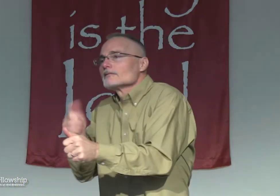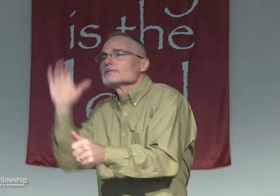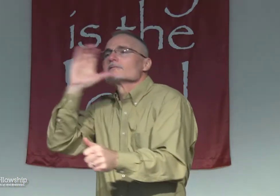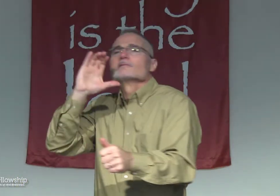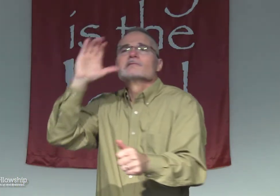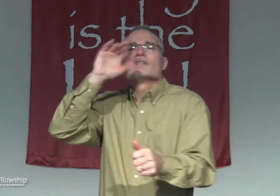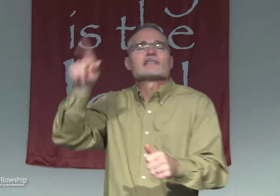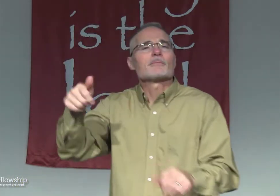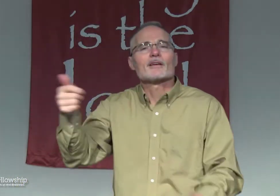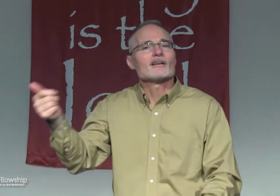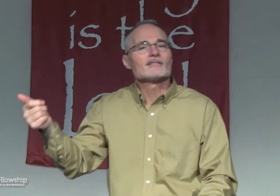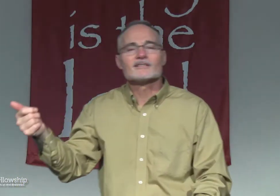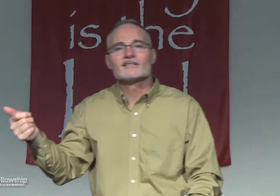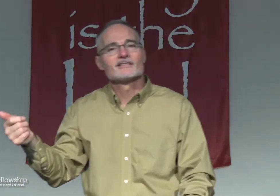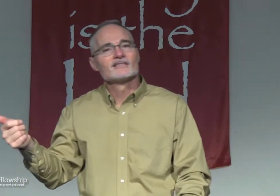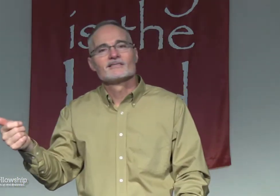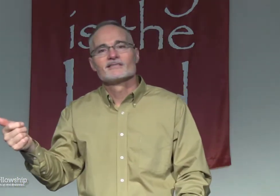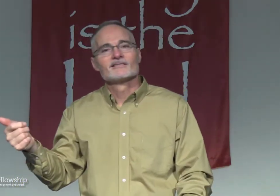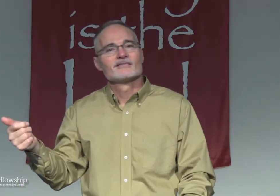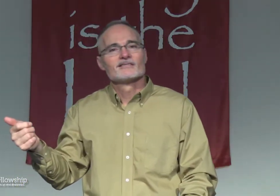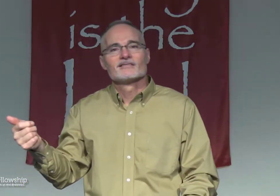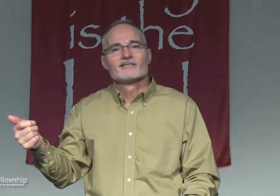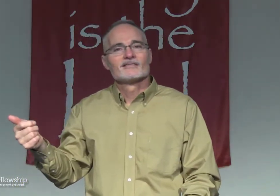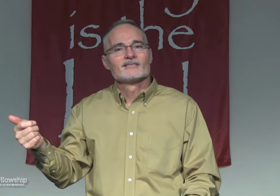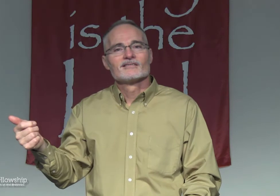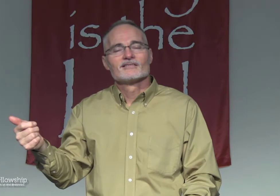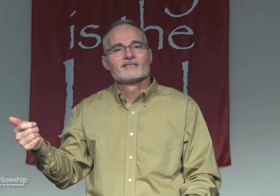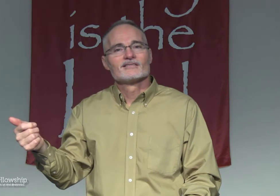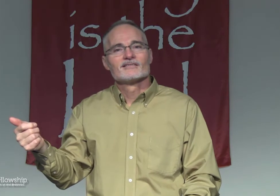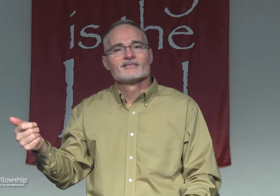You don't have to chase and look for something else.